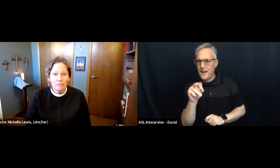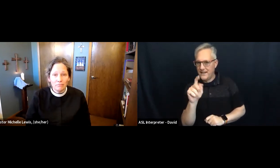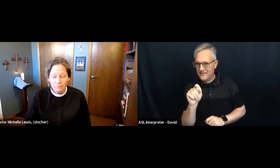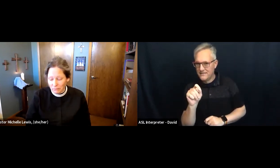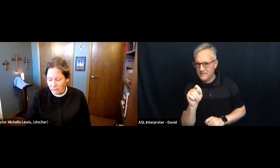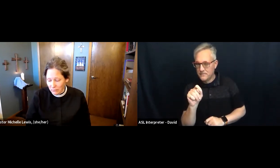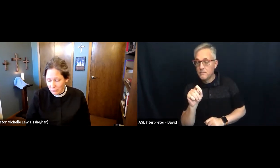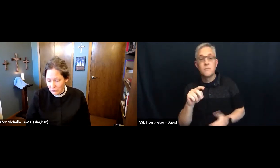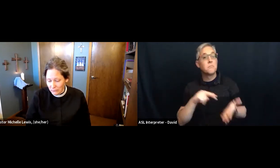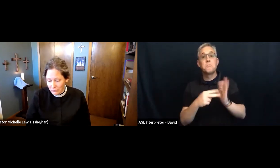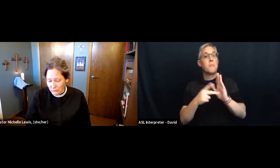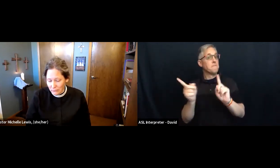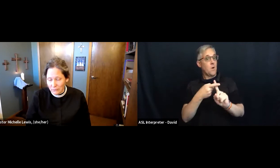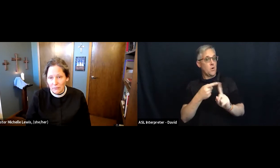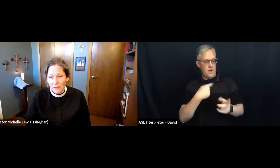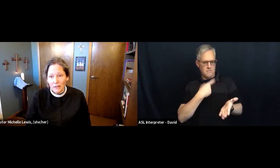pain.